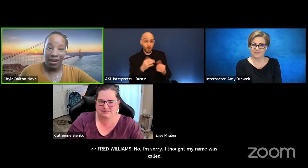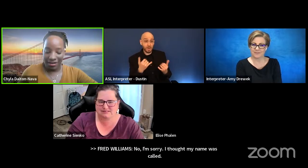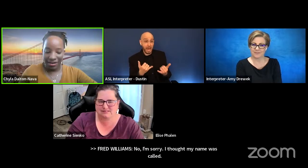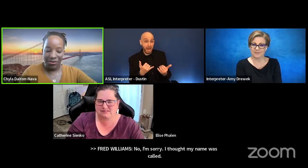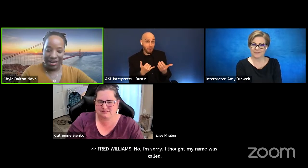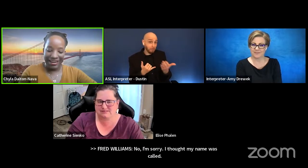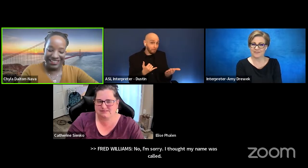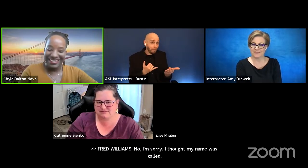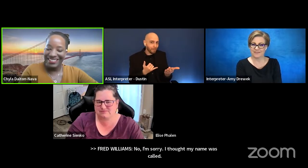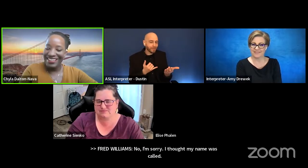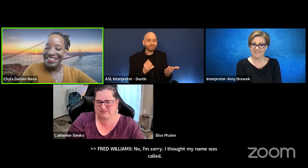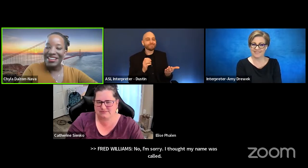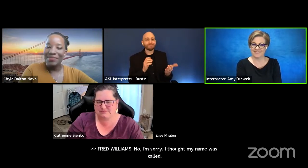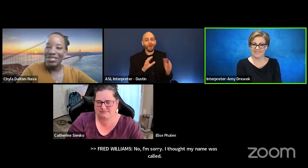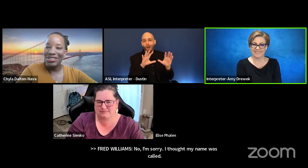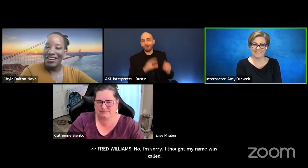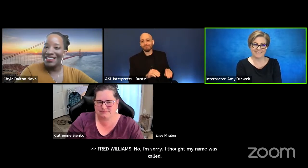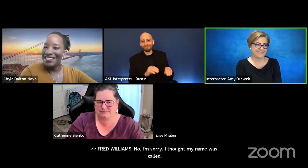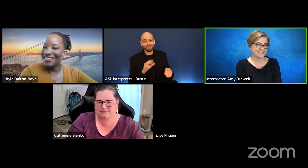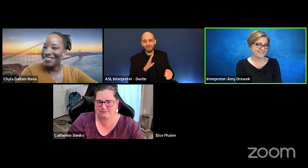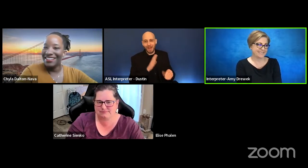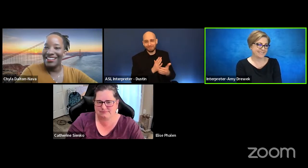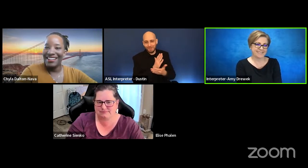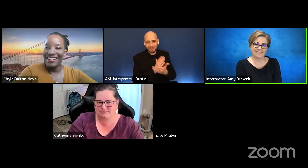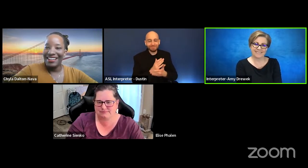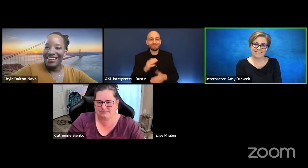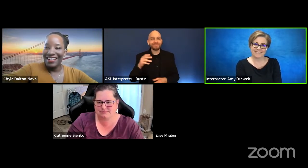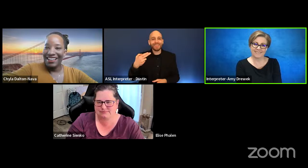Or not. Okay. Commissioner Herron?